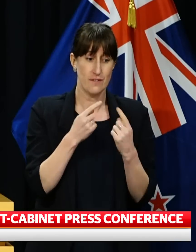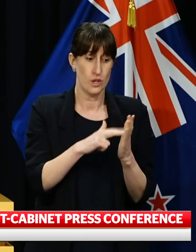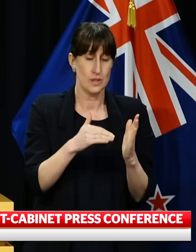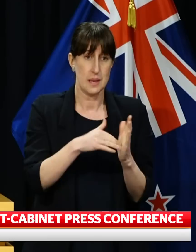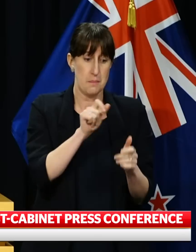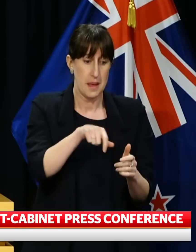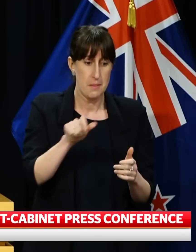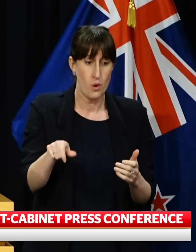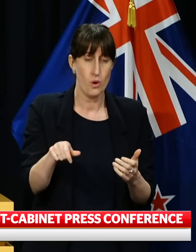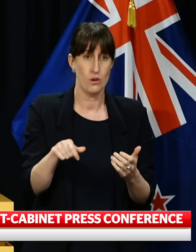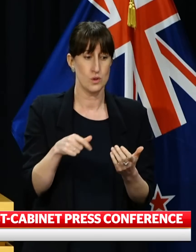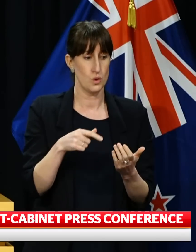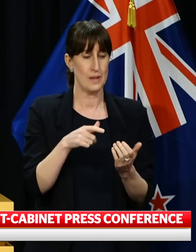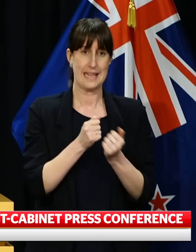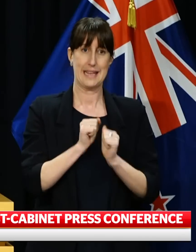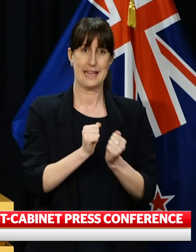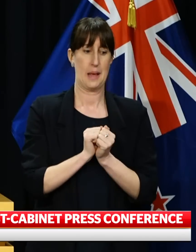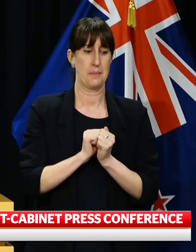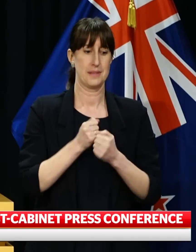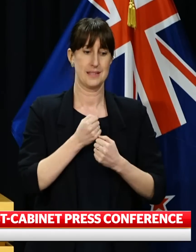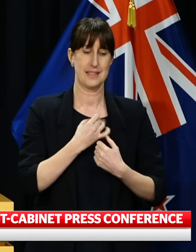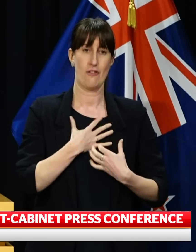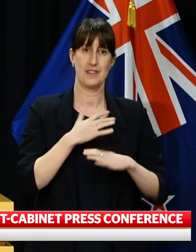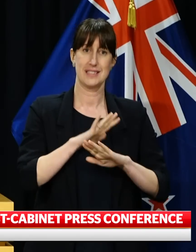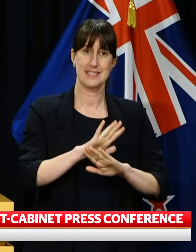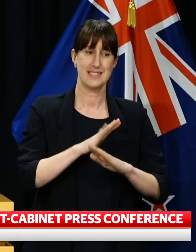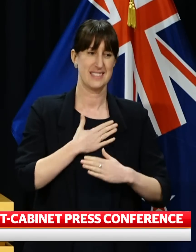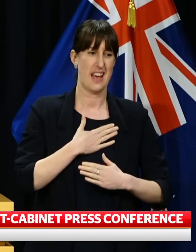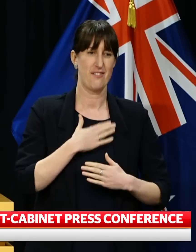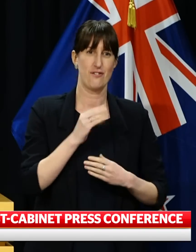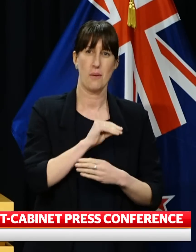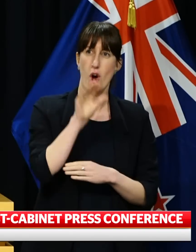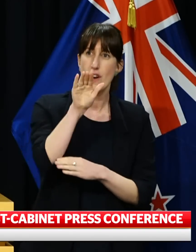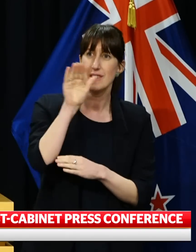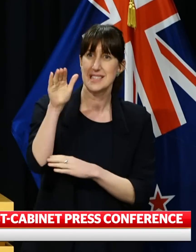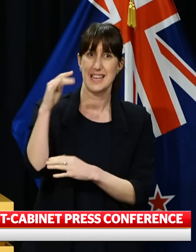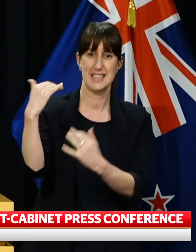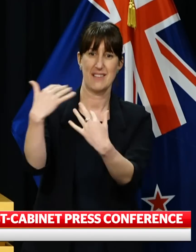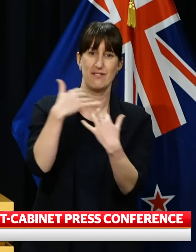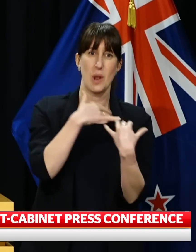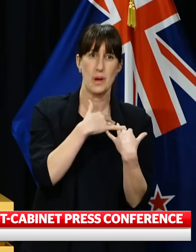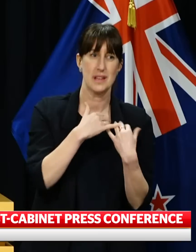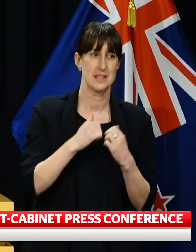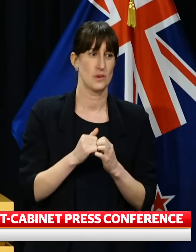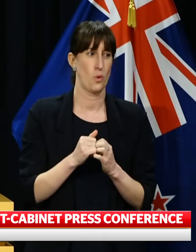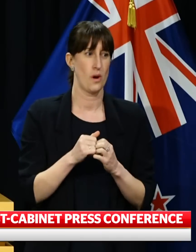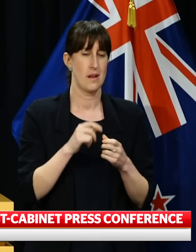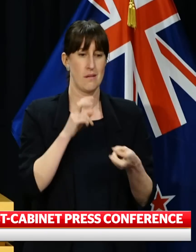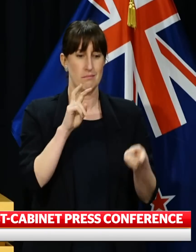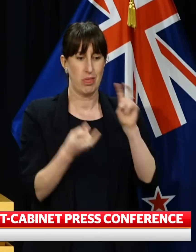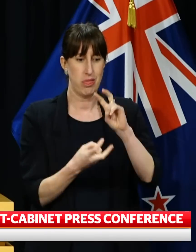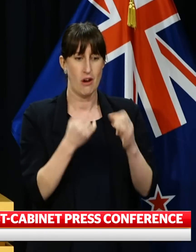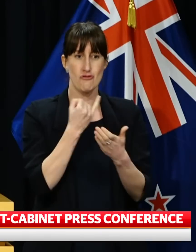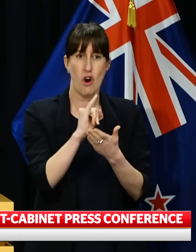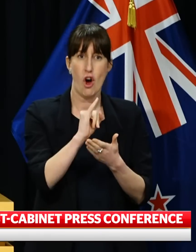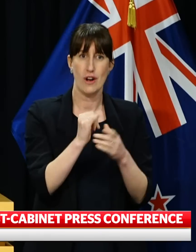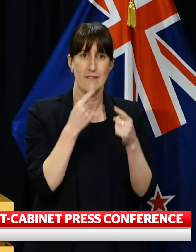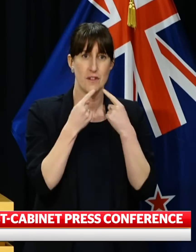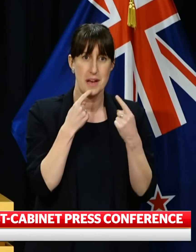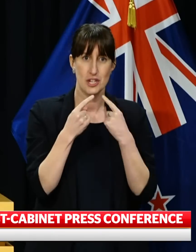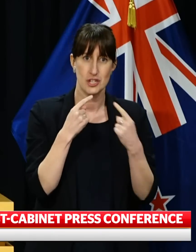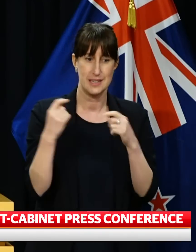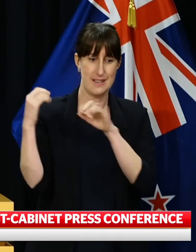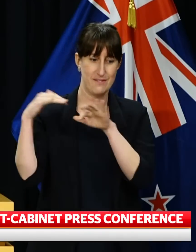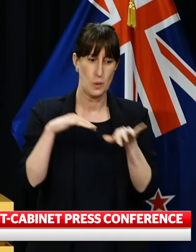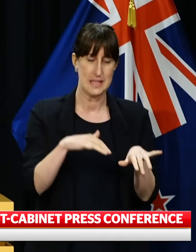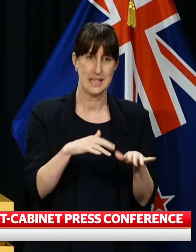Zealanders around how they can keep themselves safe in terms of foreign interference or the impact of mis or disinformation. Is there